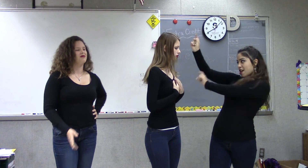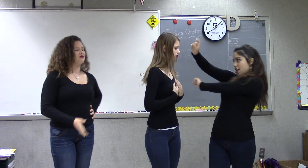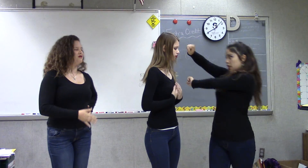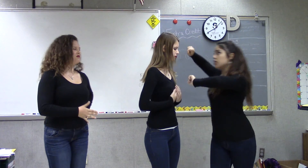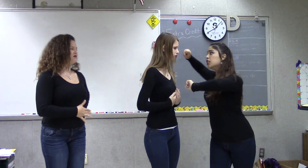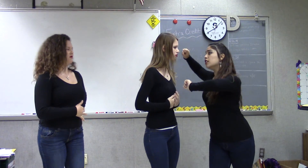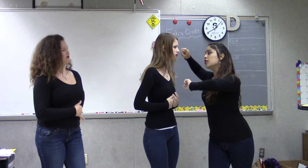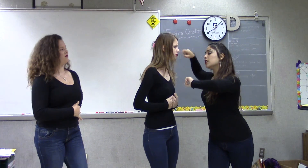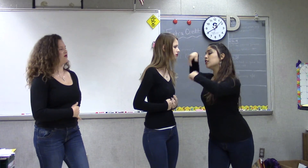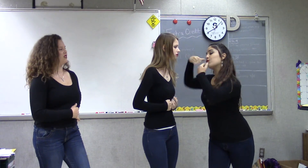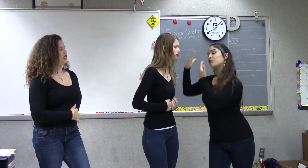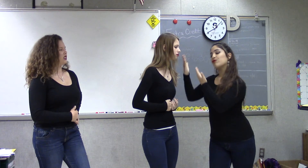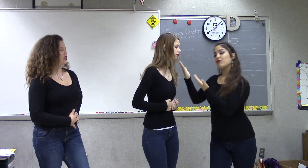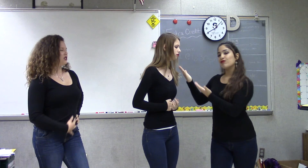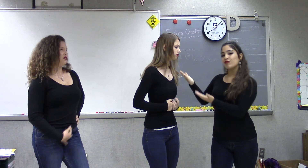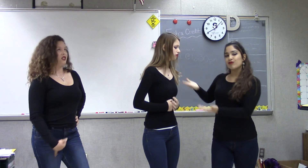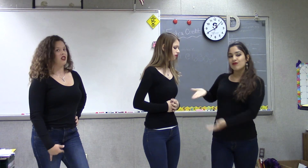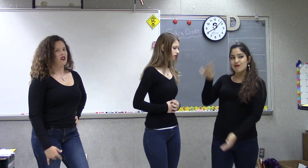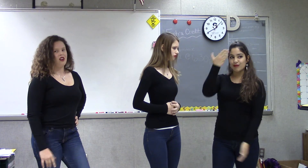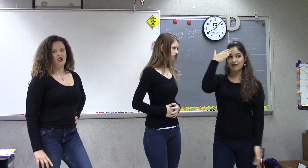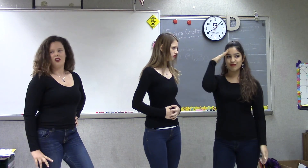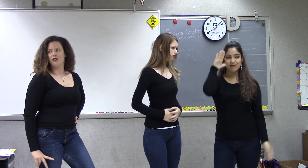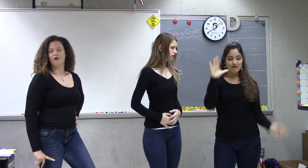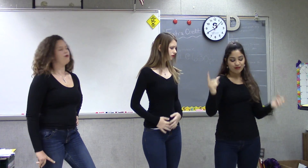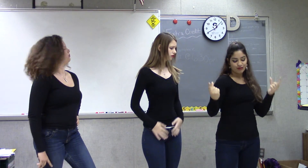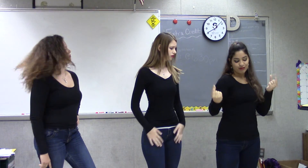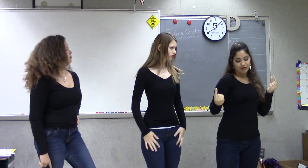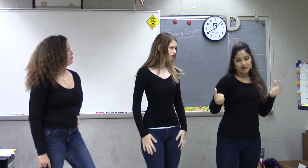souls with no one else to turn to.